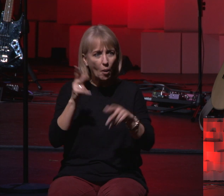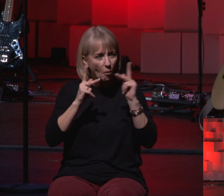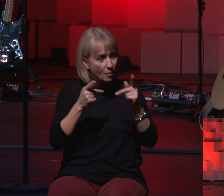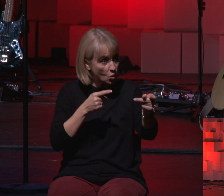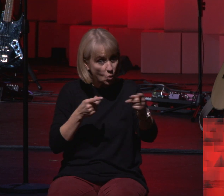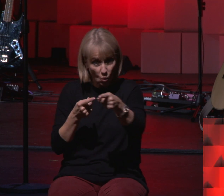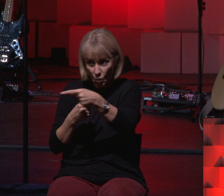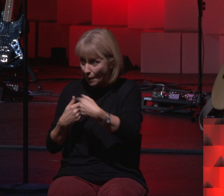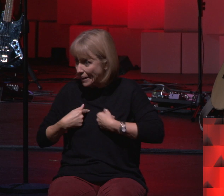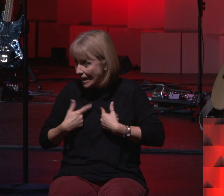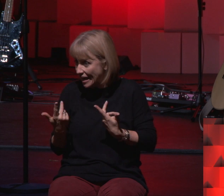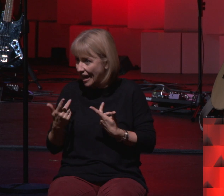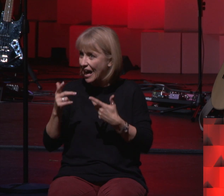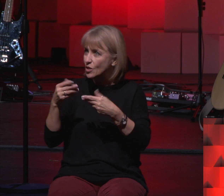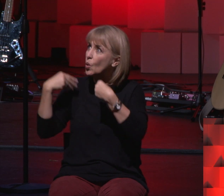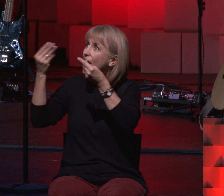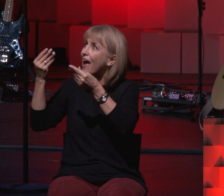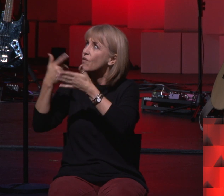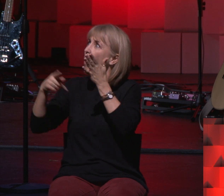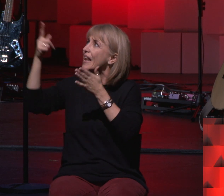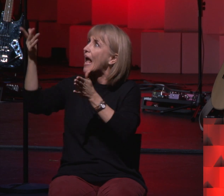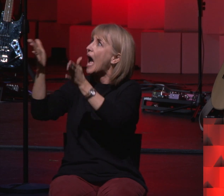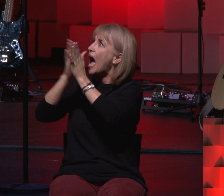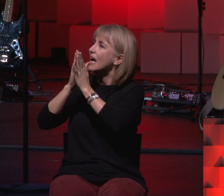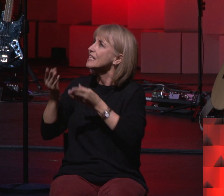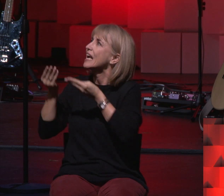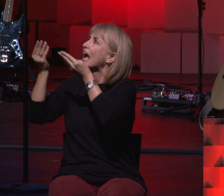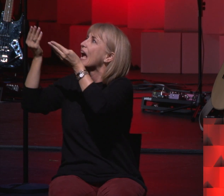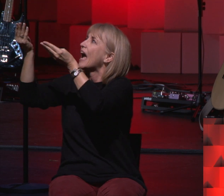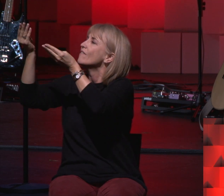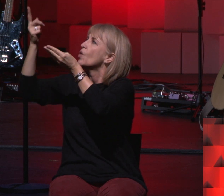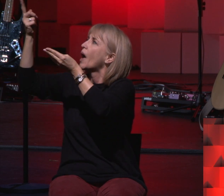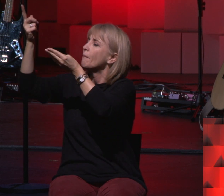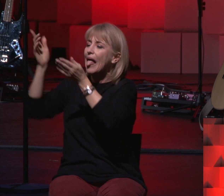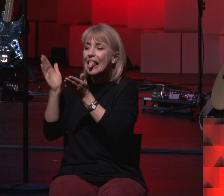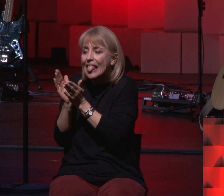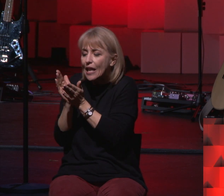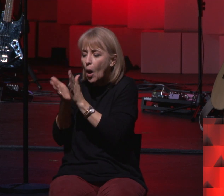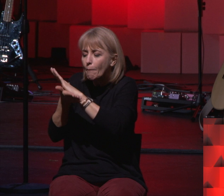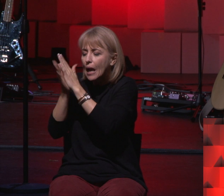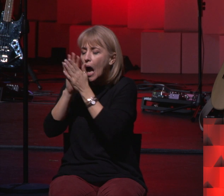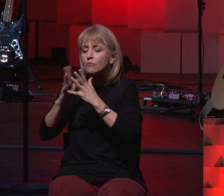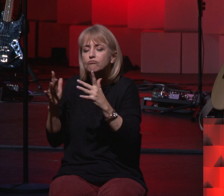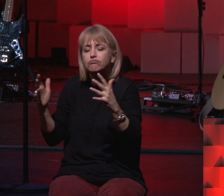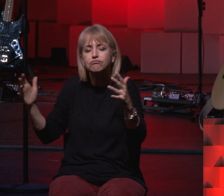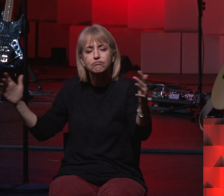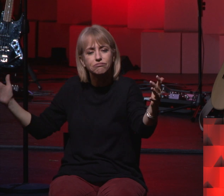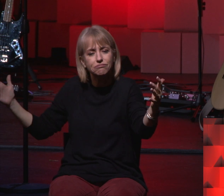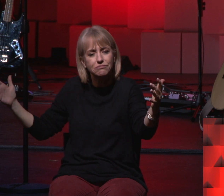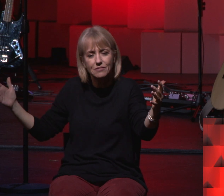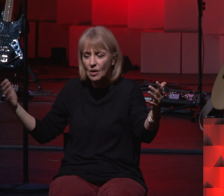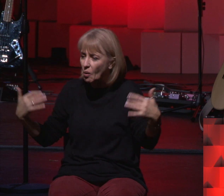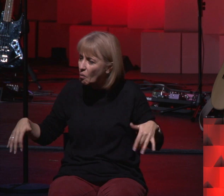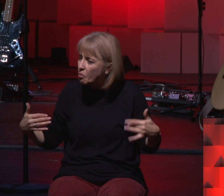he commands, because little becomes much as you place it in the Master's hand. Are those great words? Just take